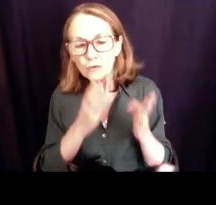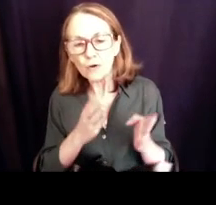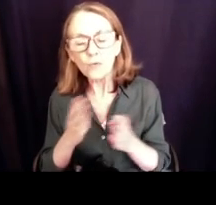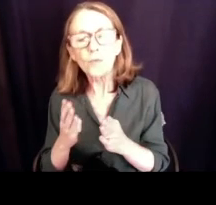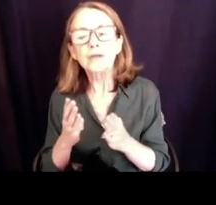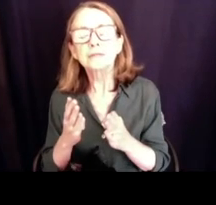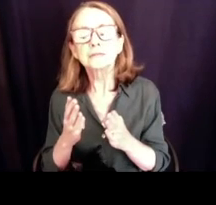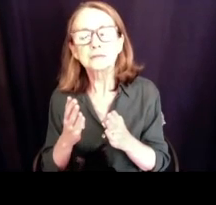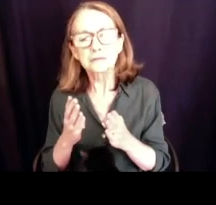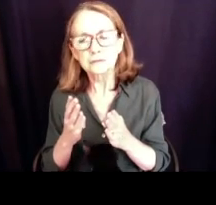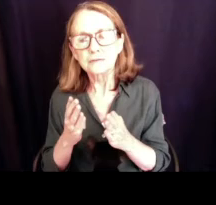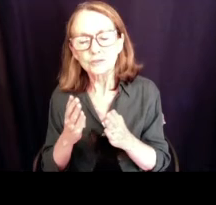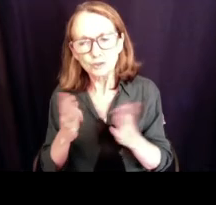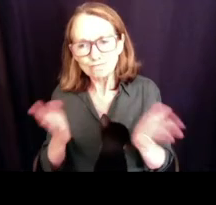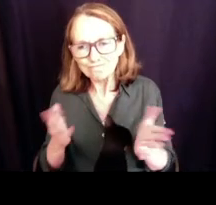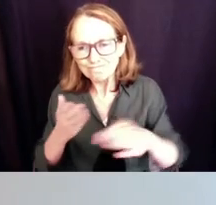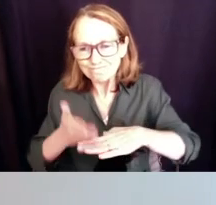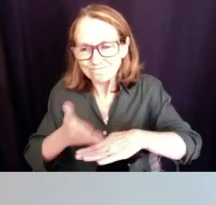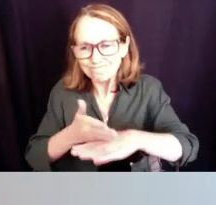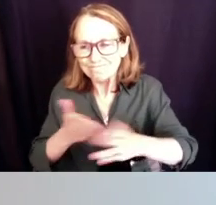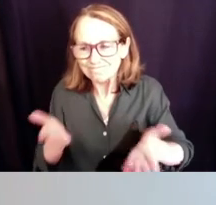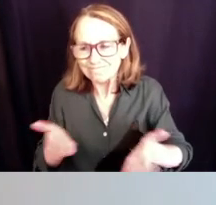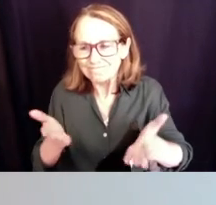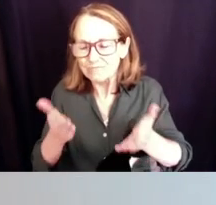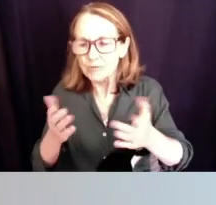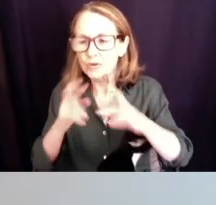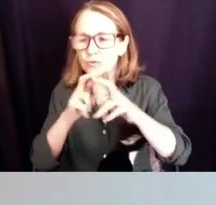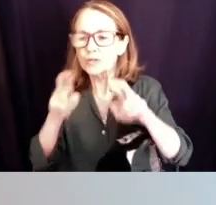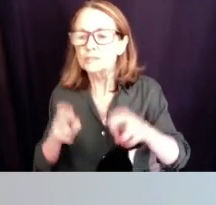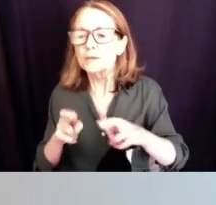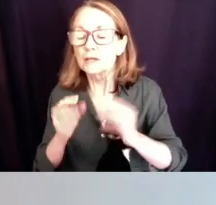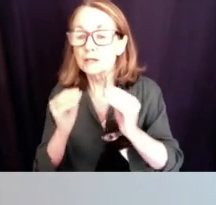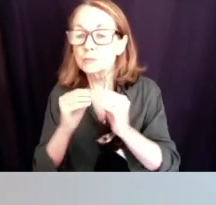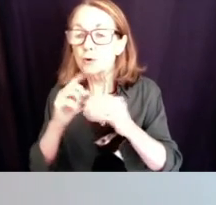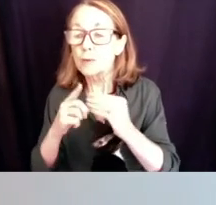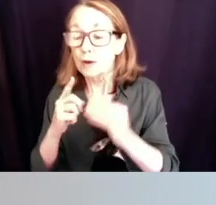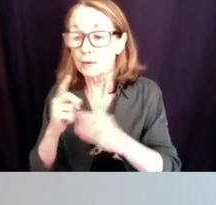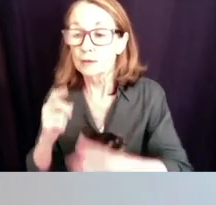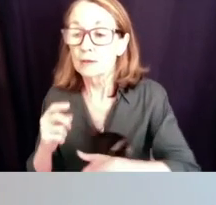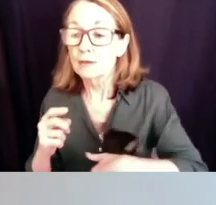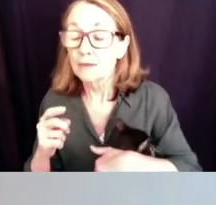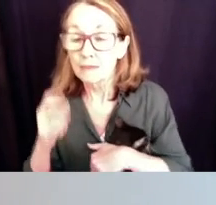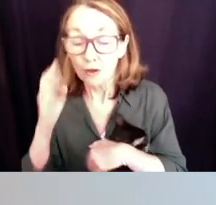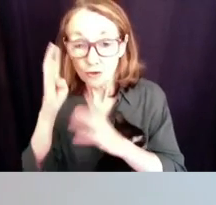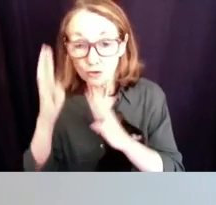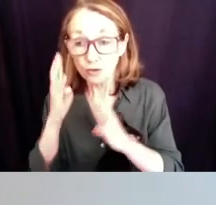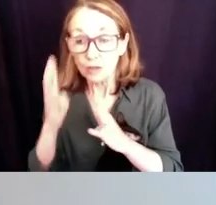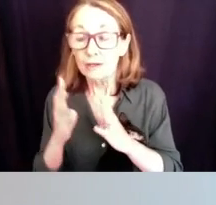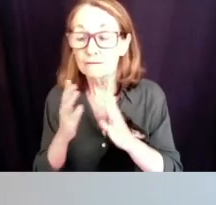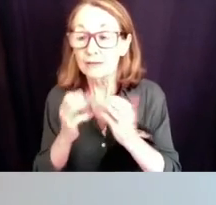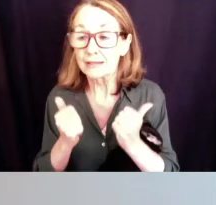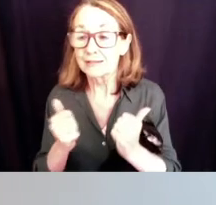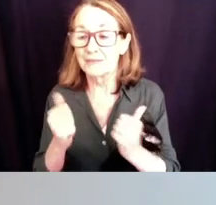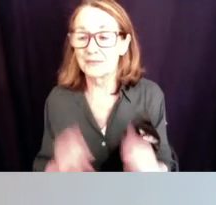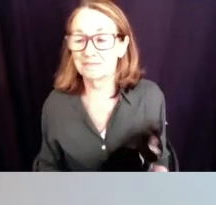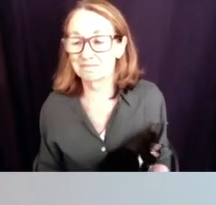Okay, there's ways to beef up resumes, and it's more of a creative endeavor, but I